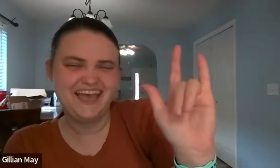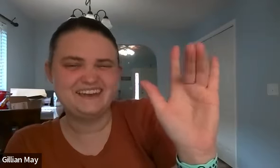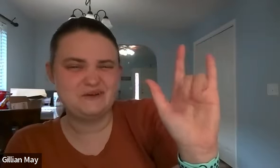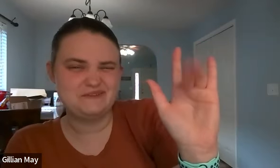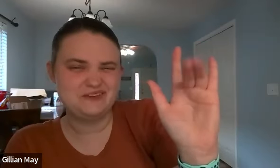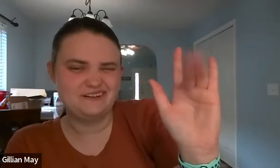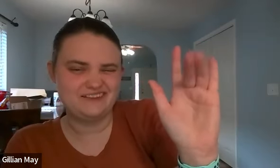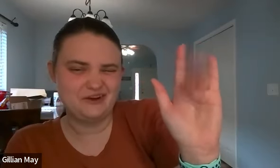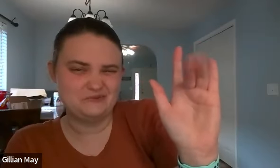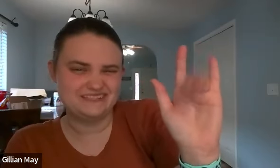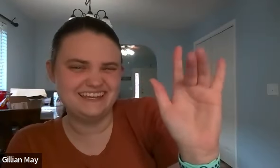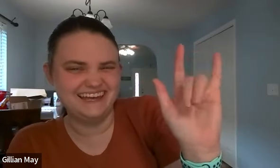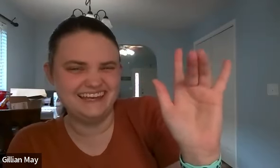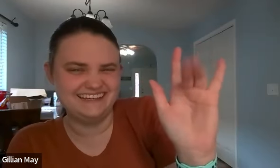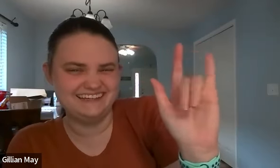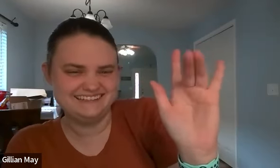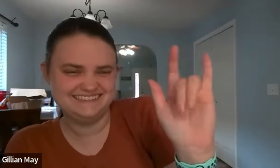I know I'm giving you all kind of hard ones.